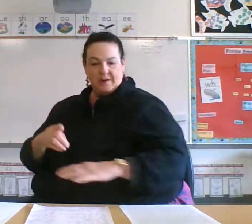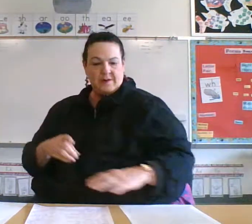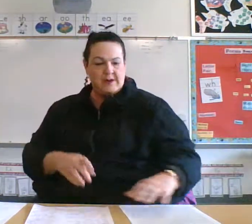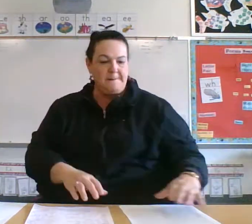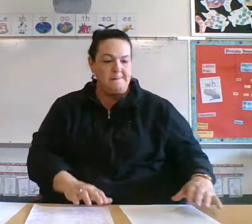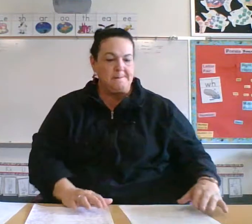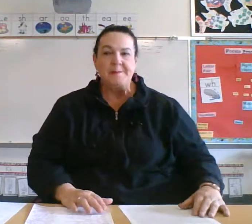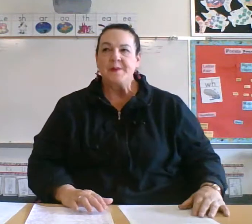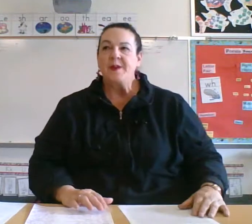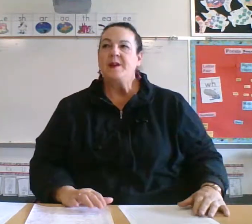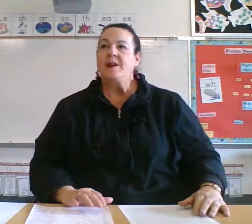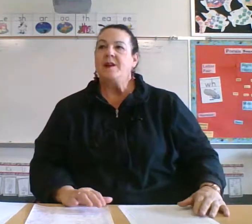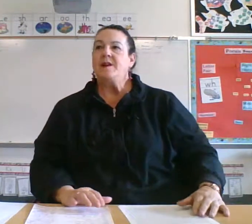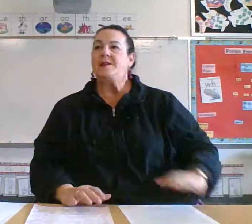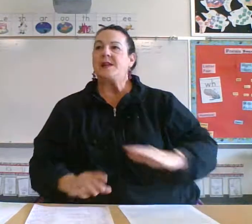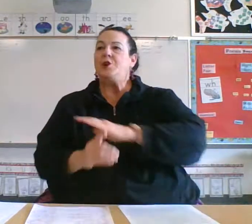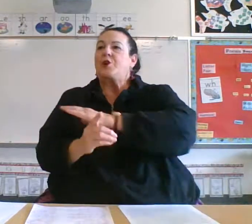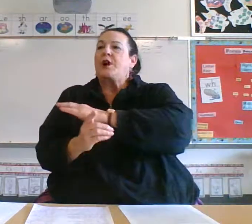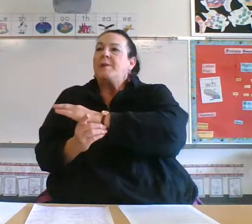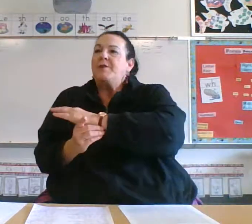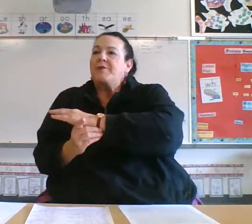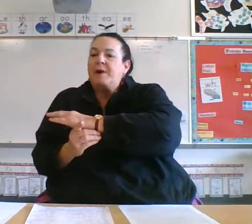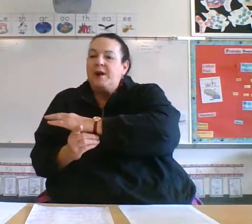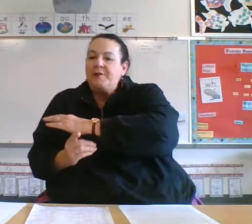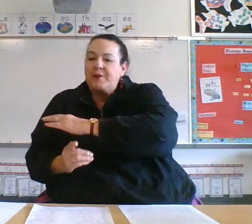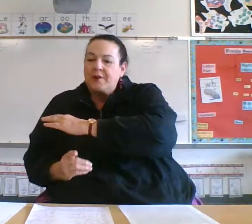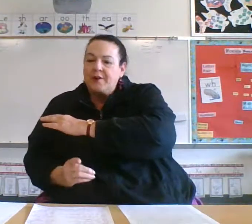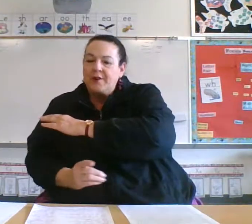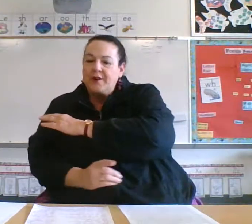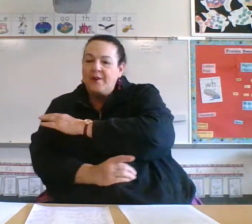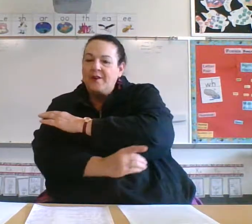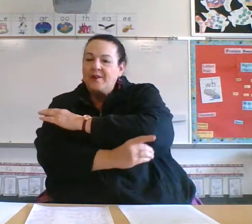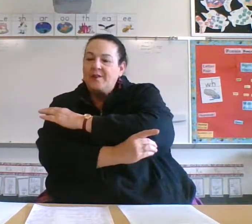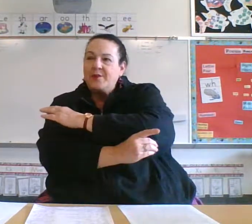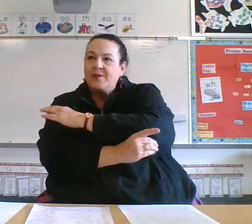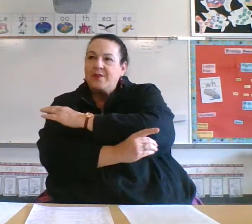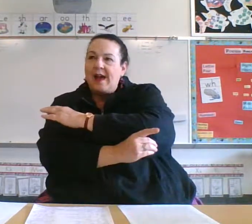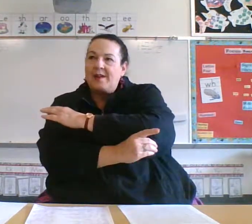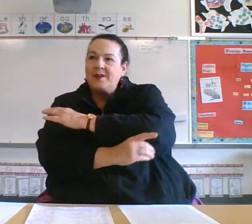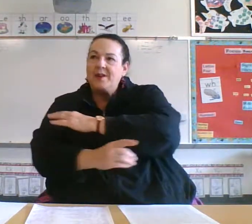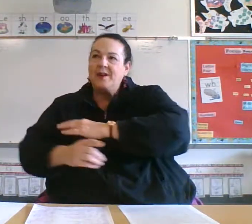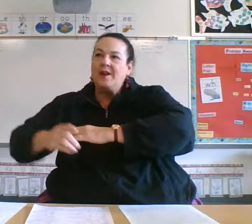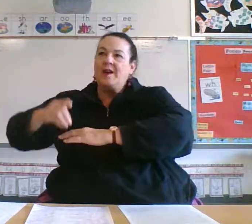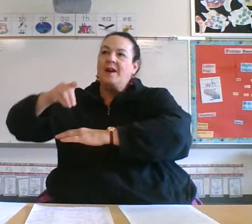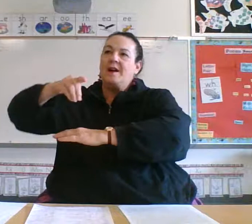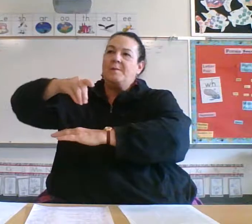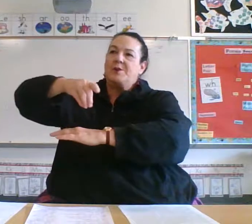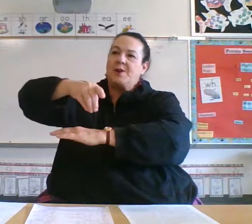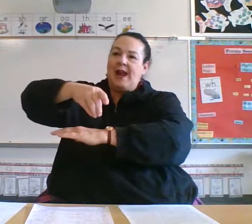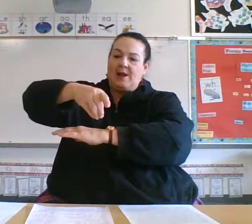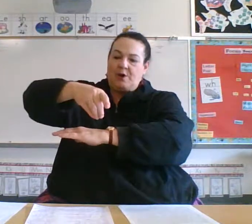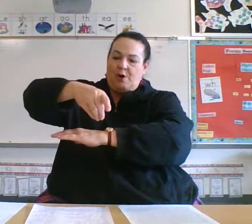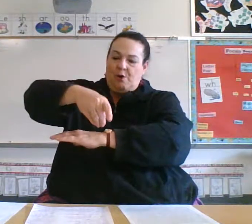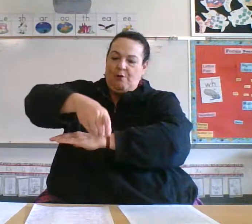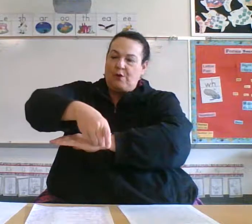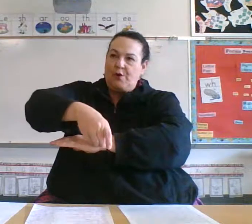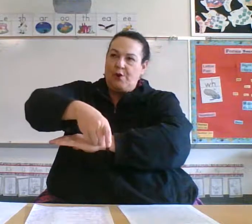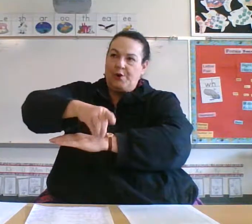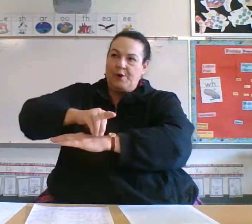Okay? See, you're coming from under. Don't do that. Put your hand over your